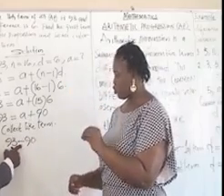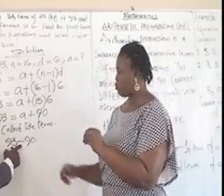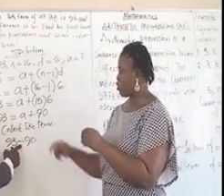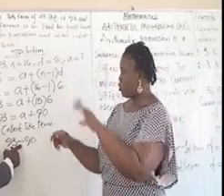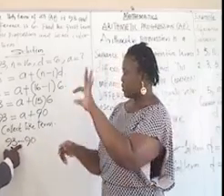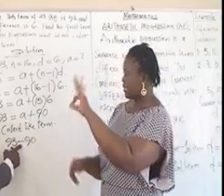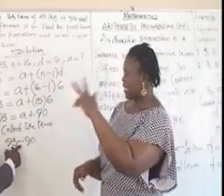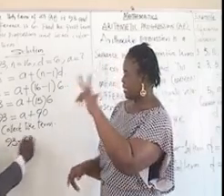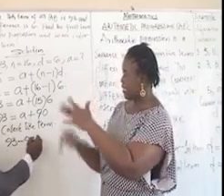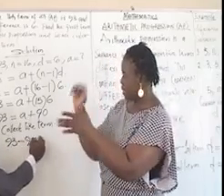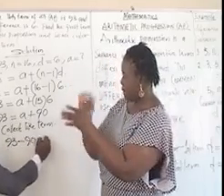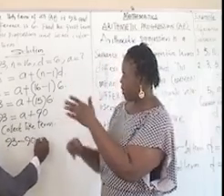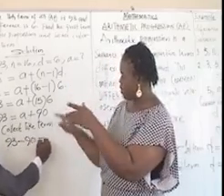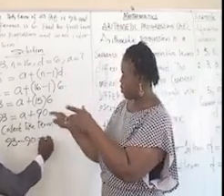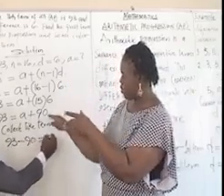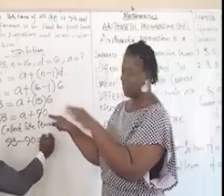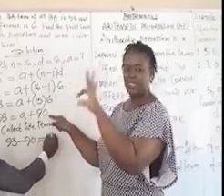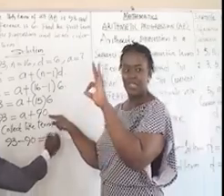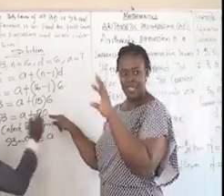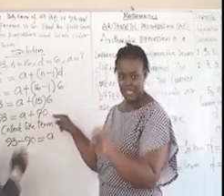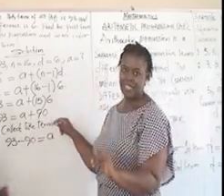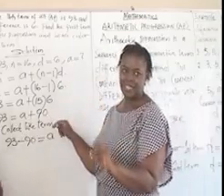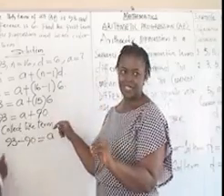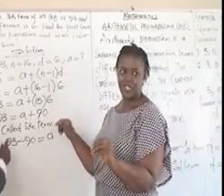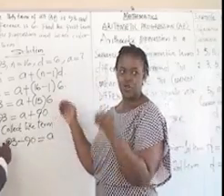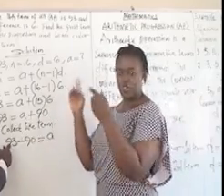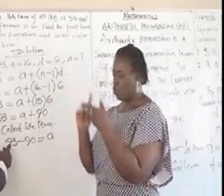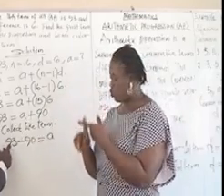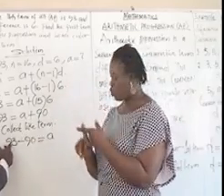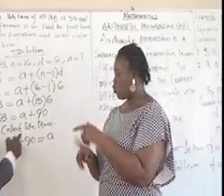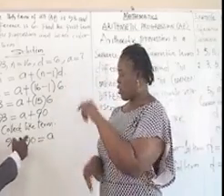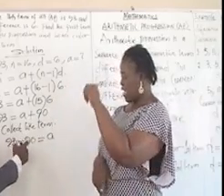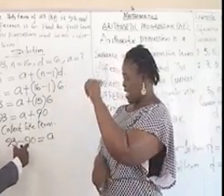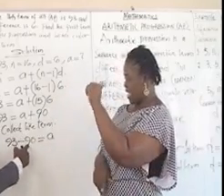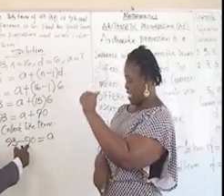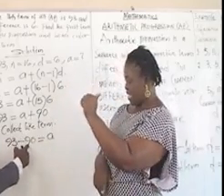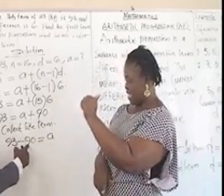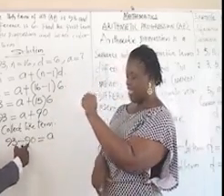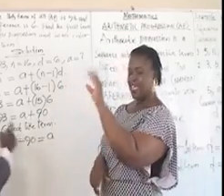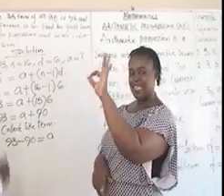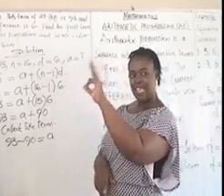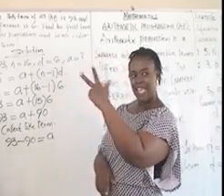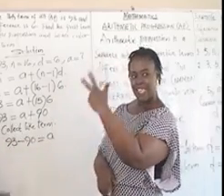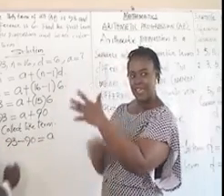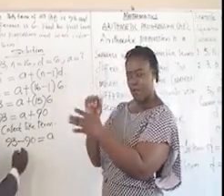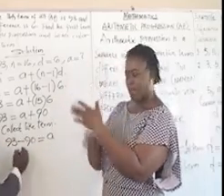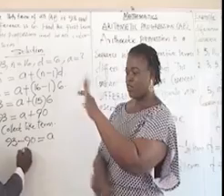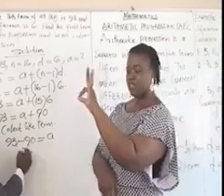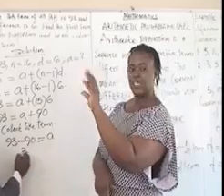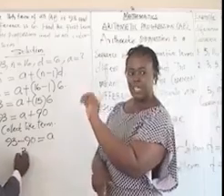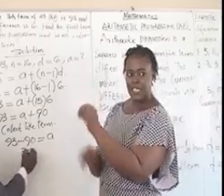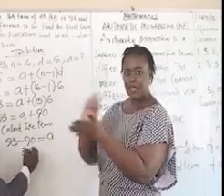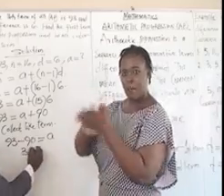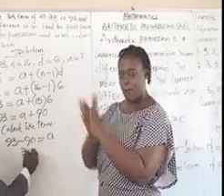become minus, equals to A. 93 minus 90 will give